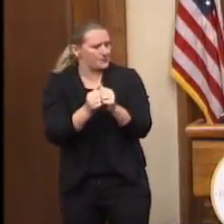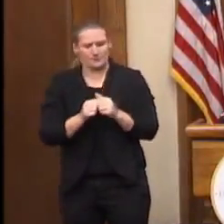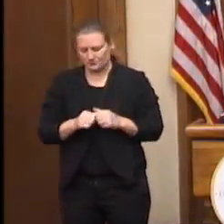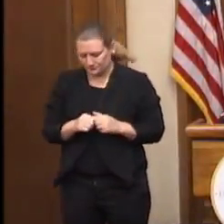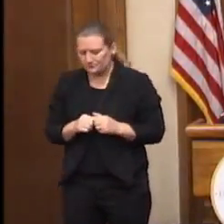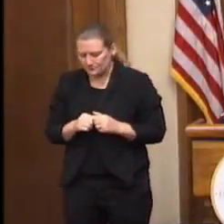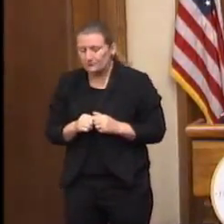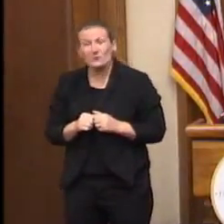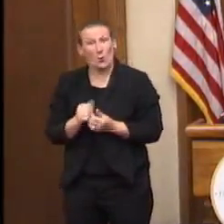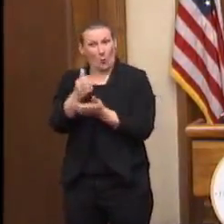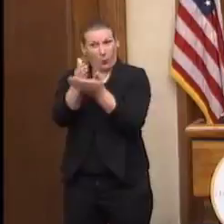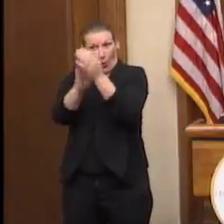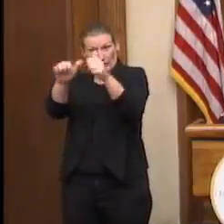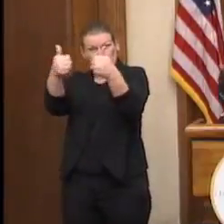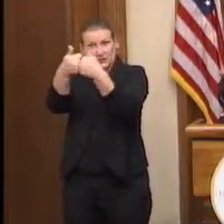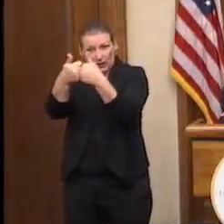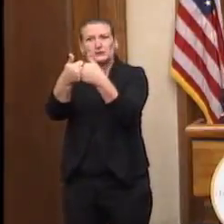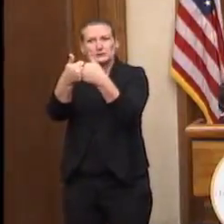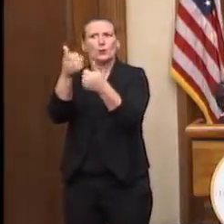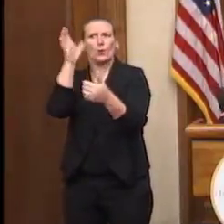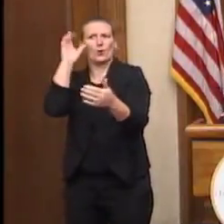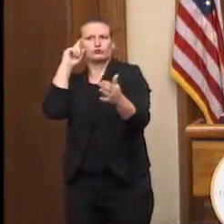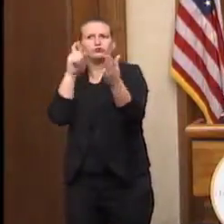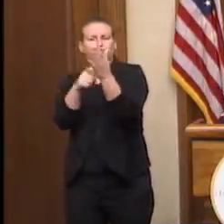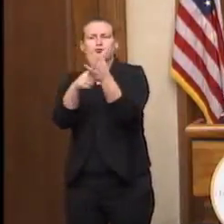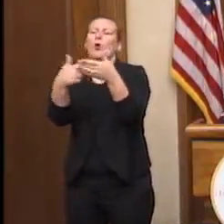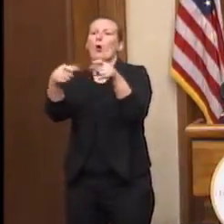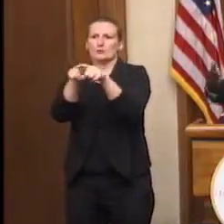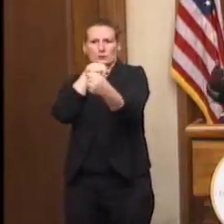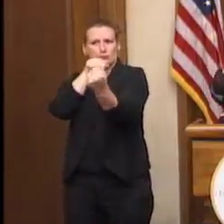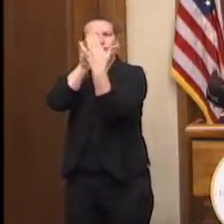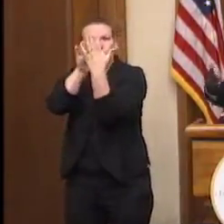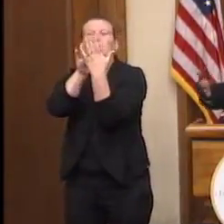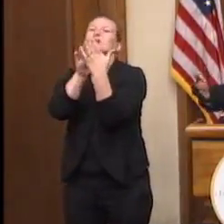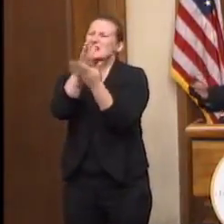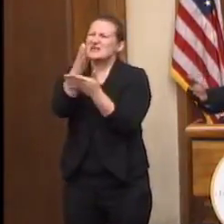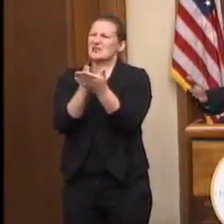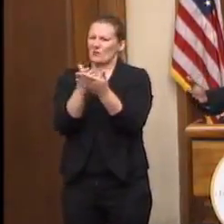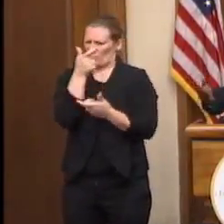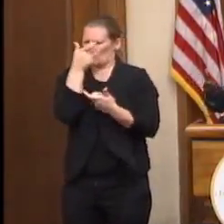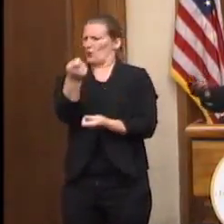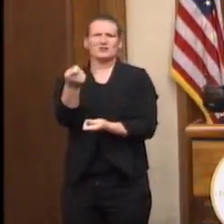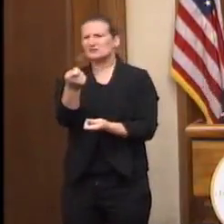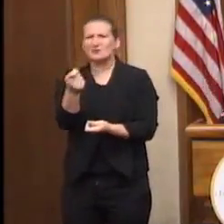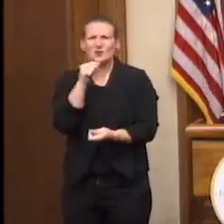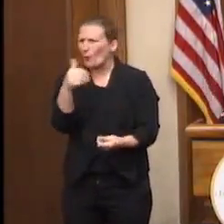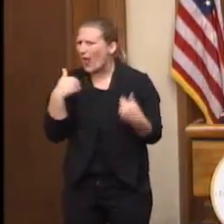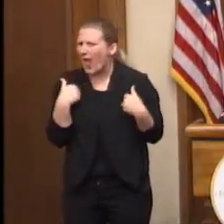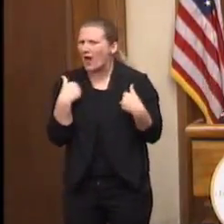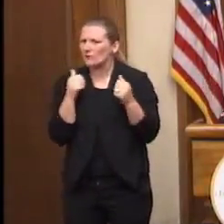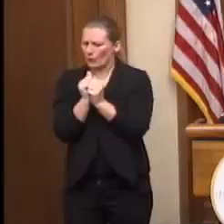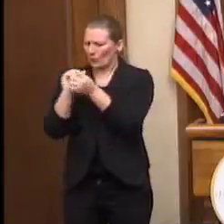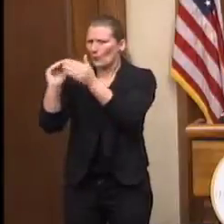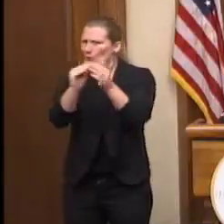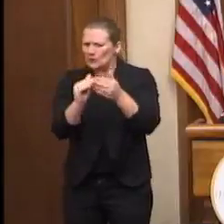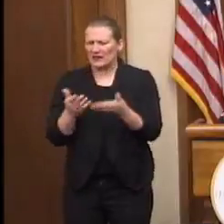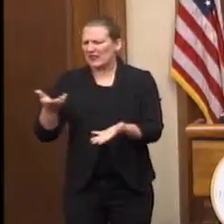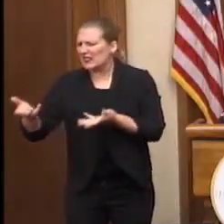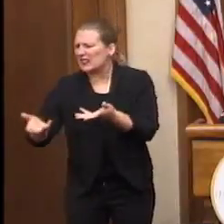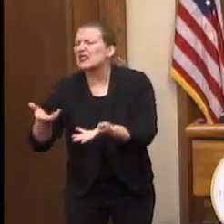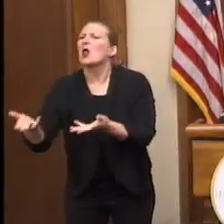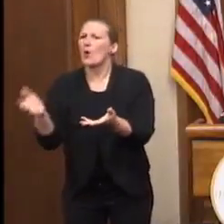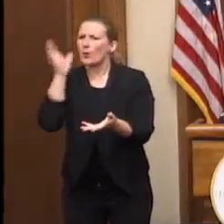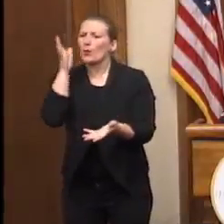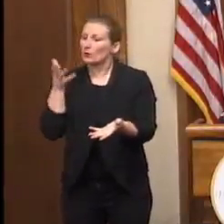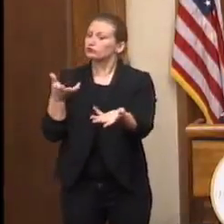of the challenge that we're going to acknowledge as well as address is some of the lack of trust that we've had with some of the community members, and so we're going to